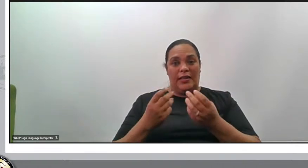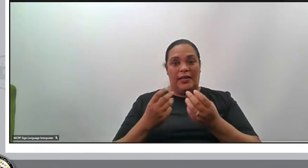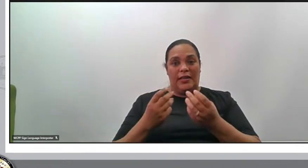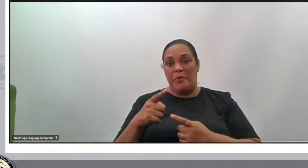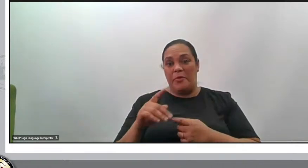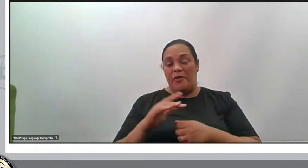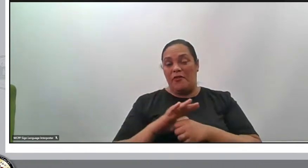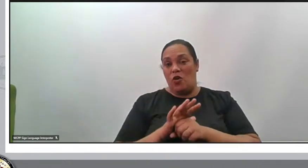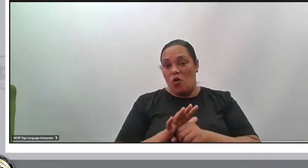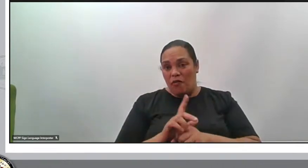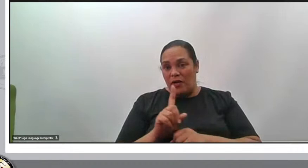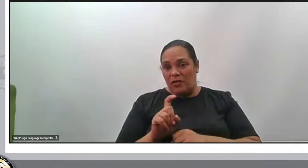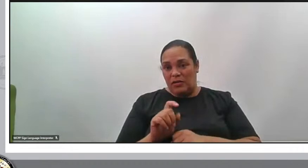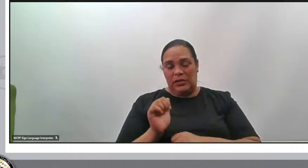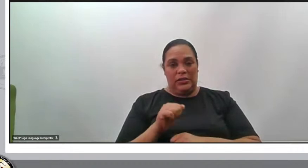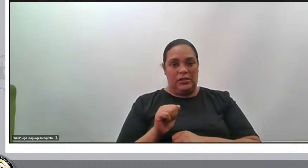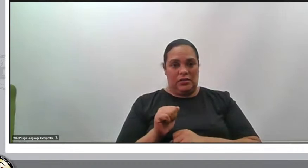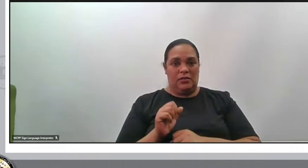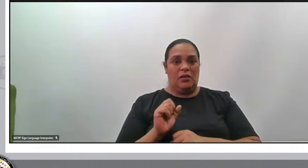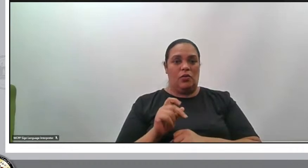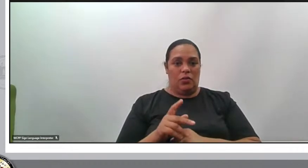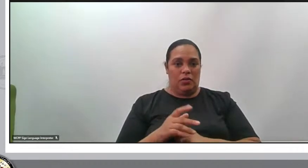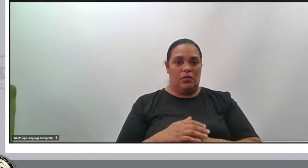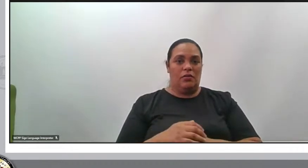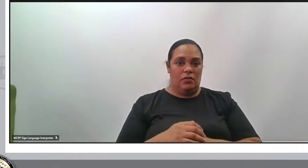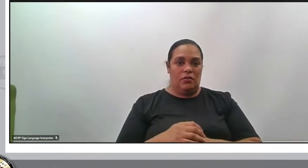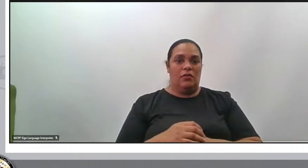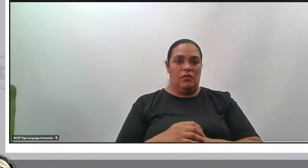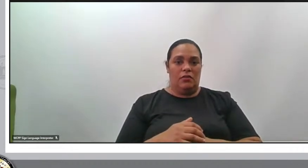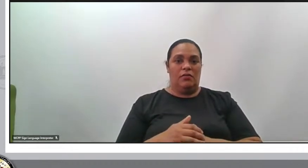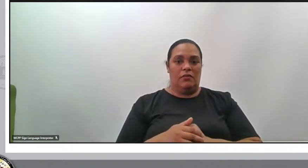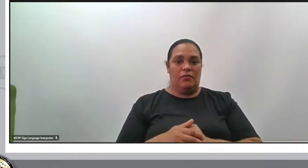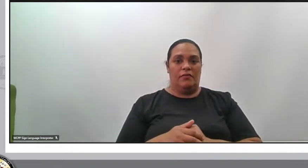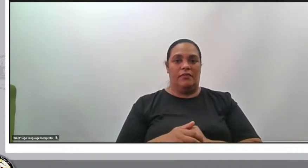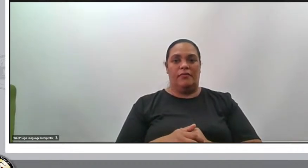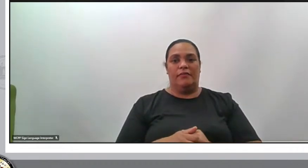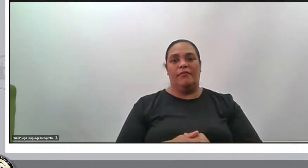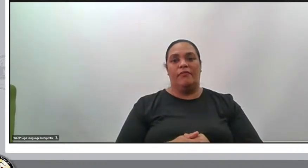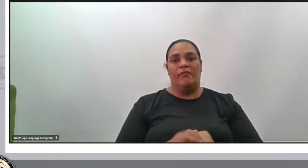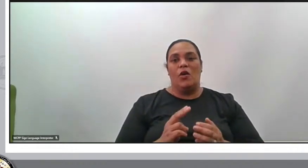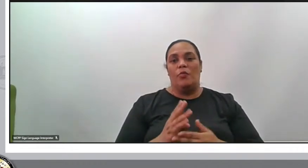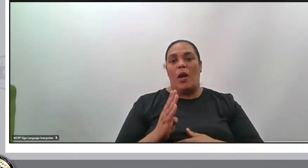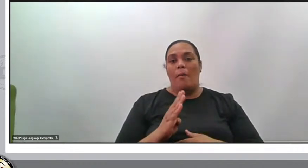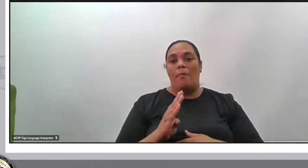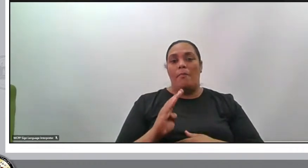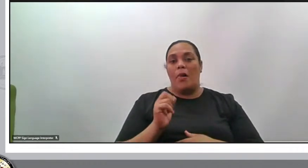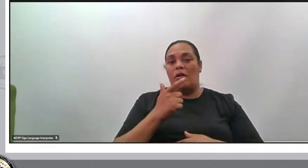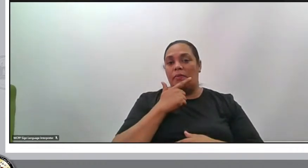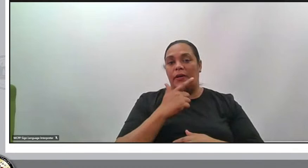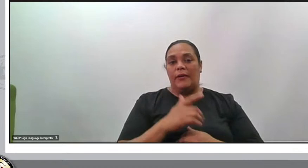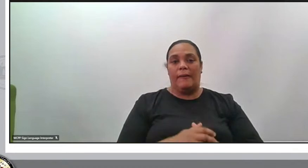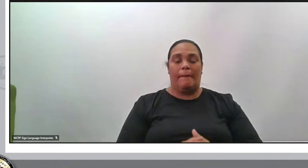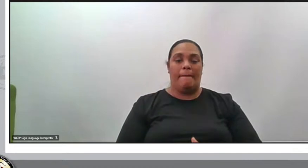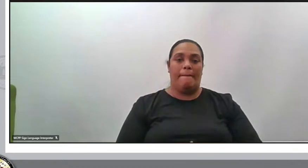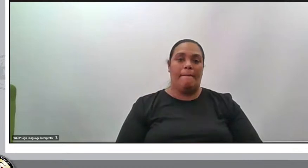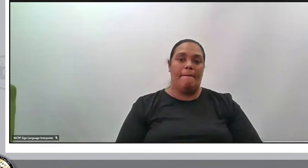COVID? Yes. Okay, got it. Thank you. Honourable Bartman?